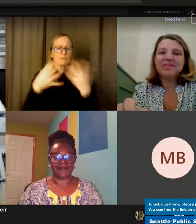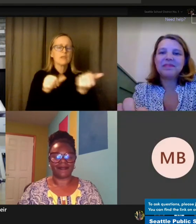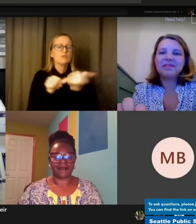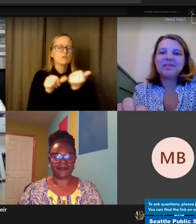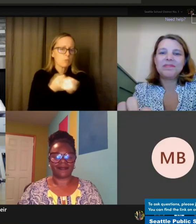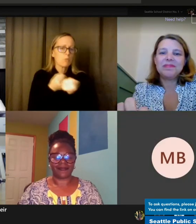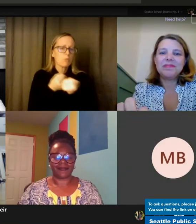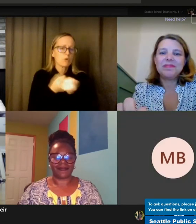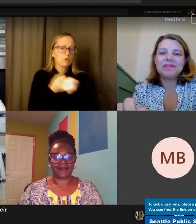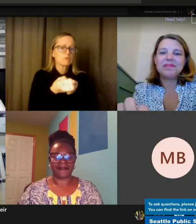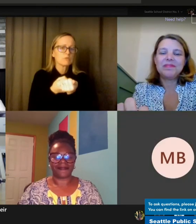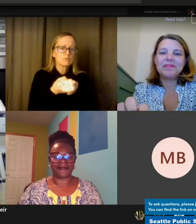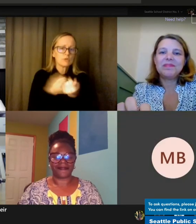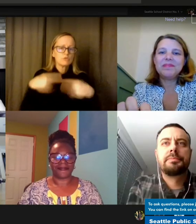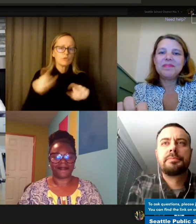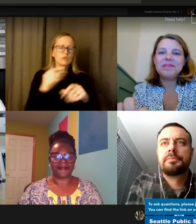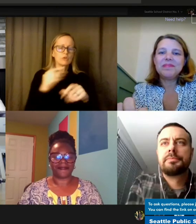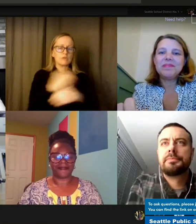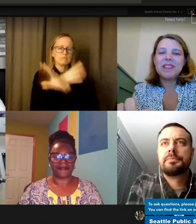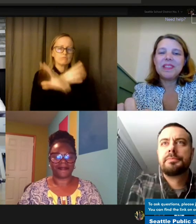learning.